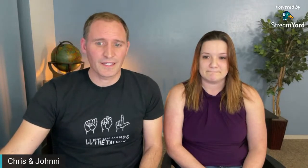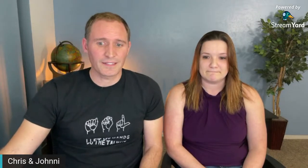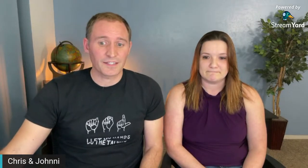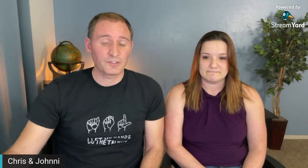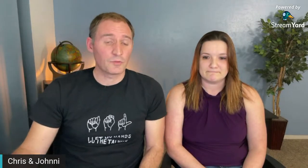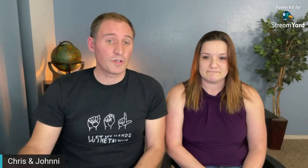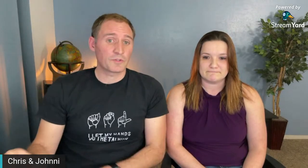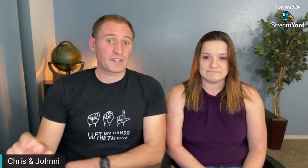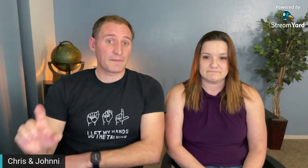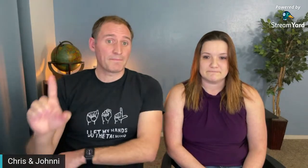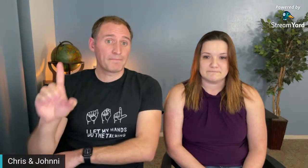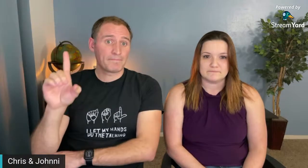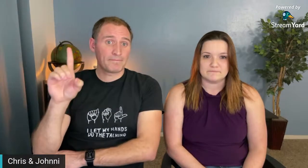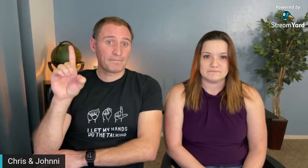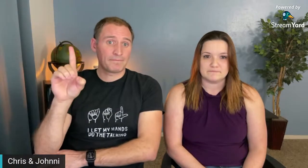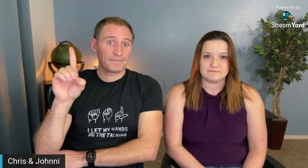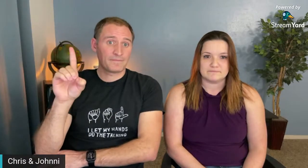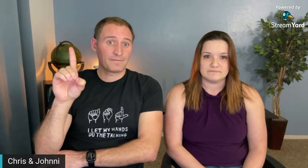And I'll do it one more time.